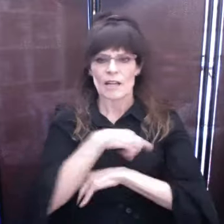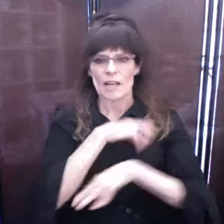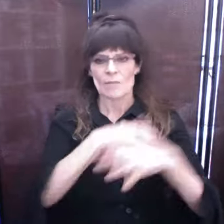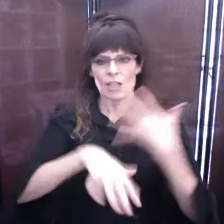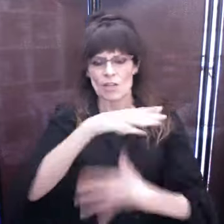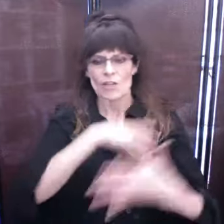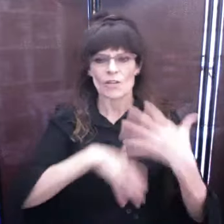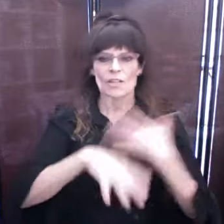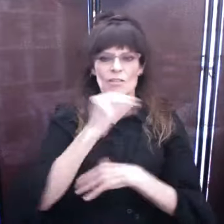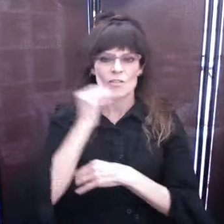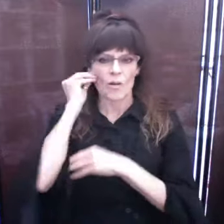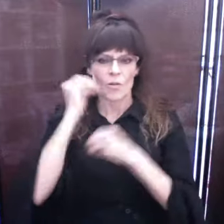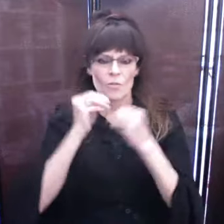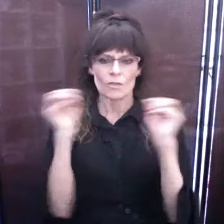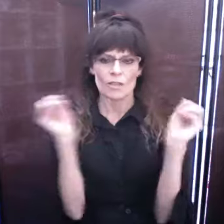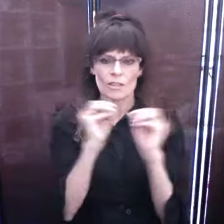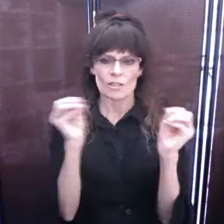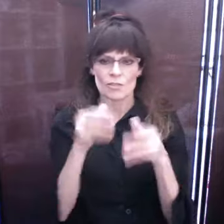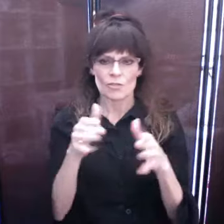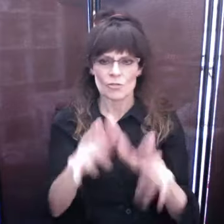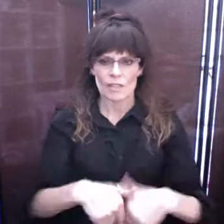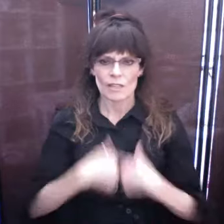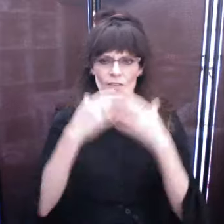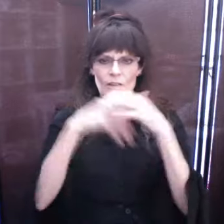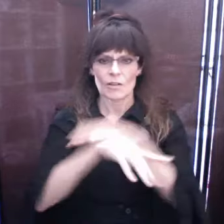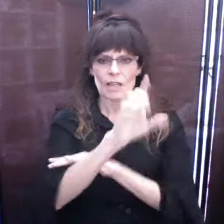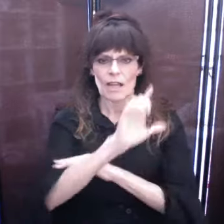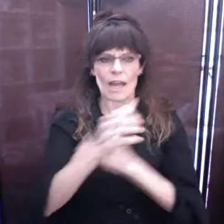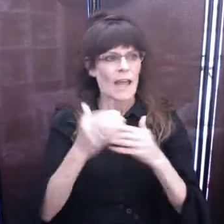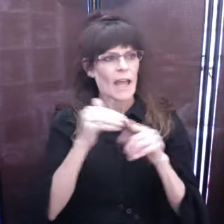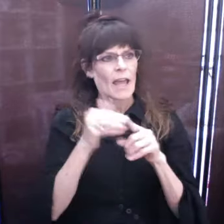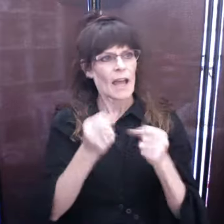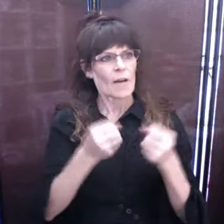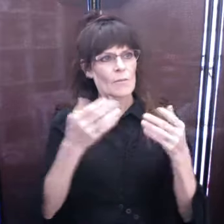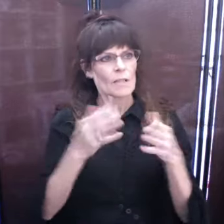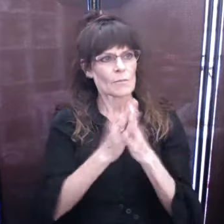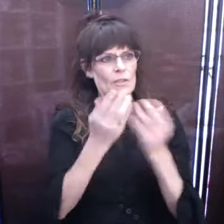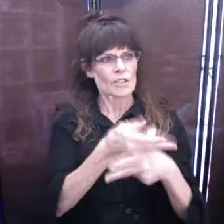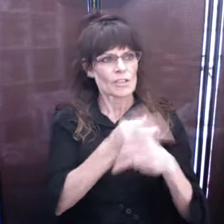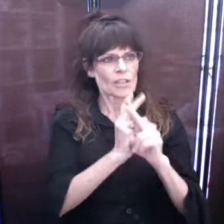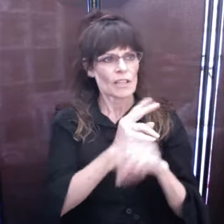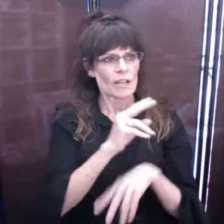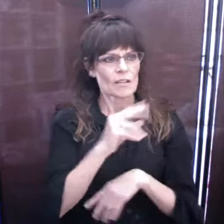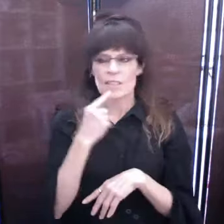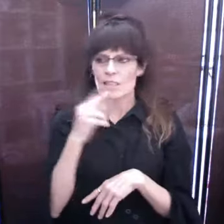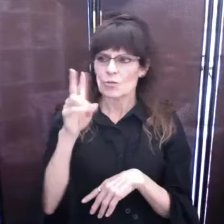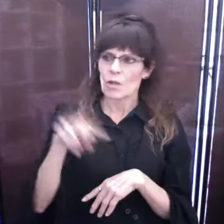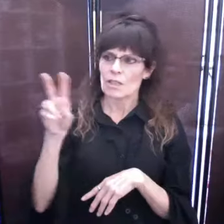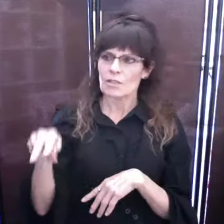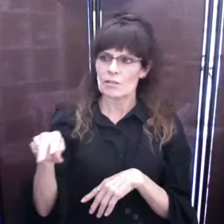street life. And I go into the library one day and said, hey, how many books can you check out? And they said 22, and so I got a library card and I